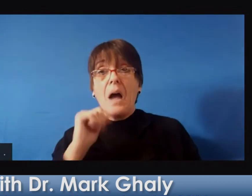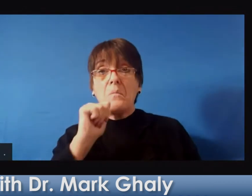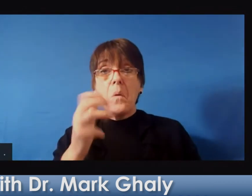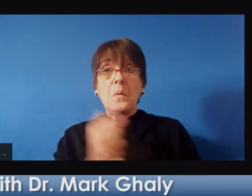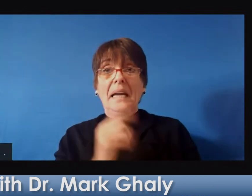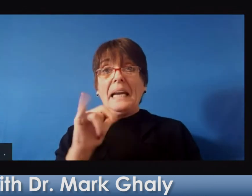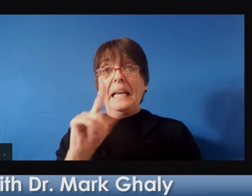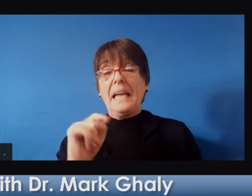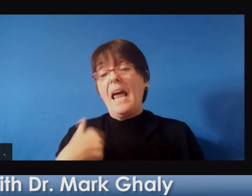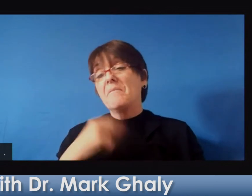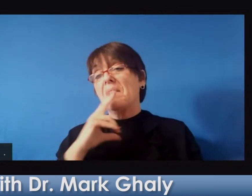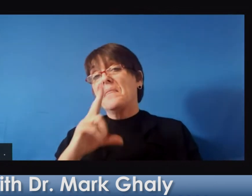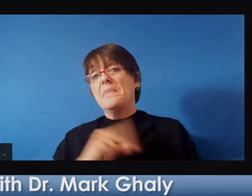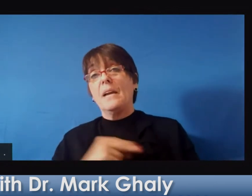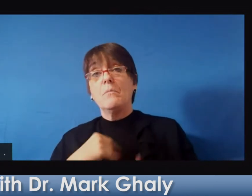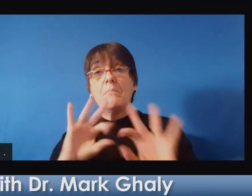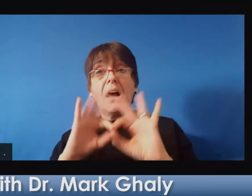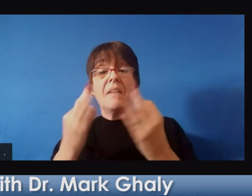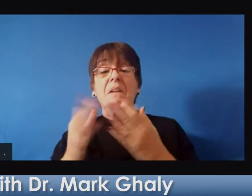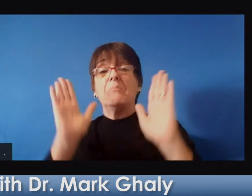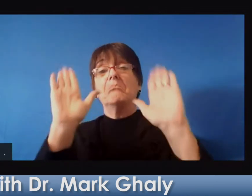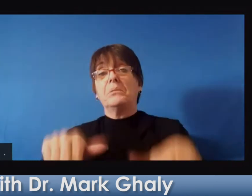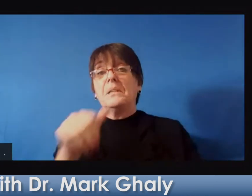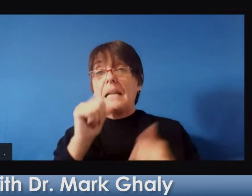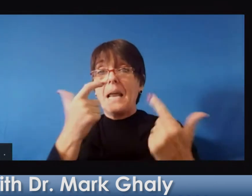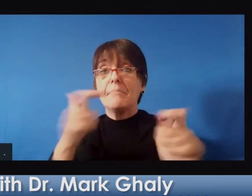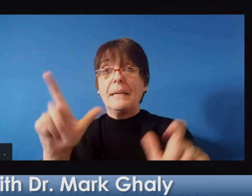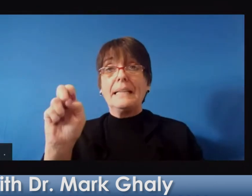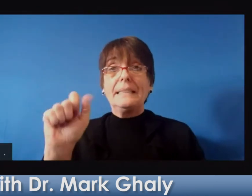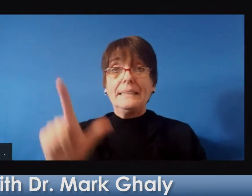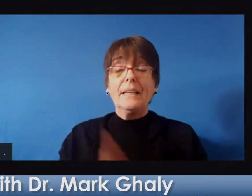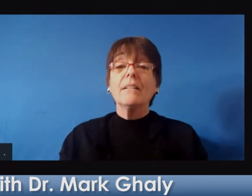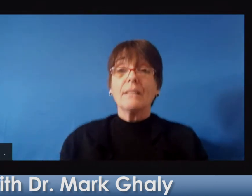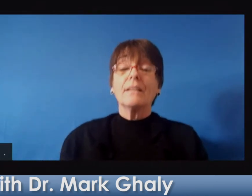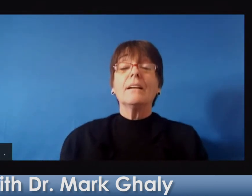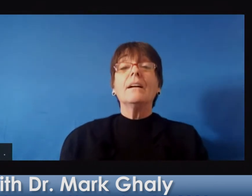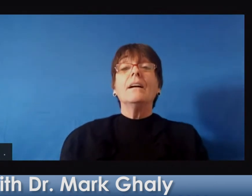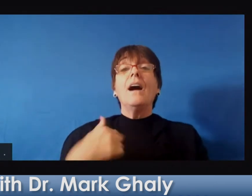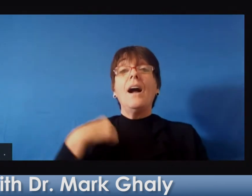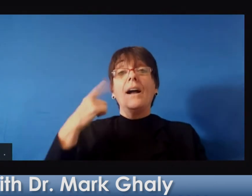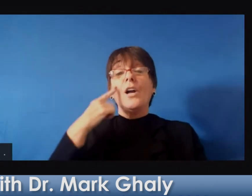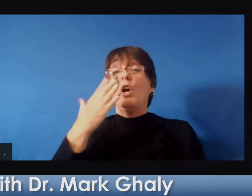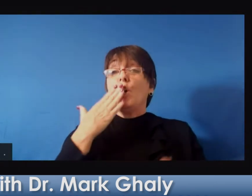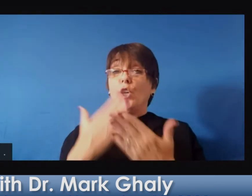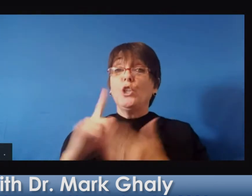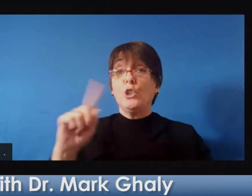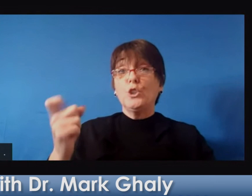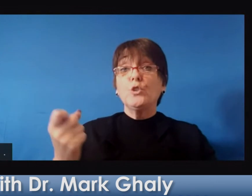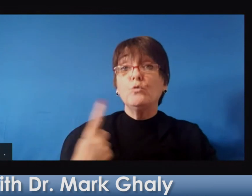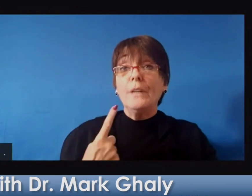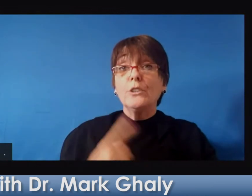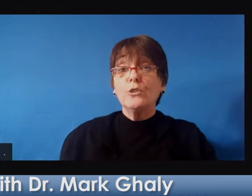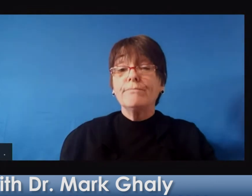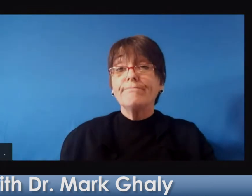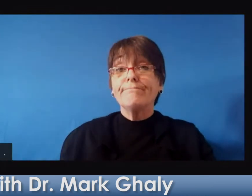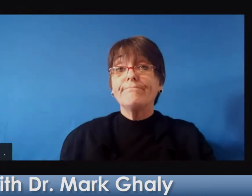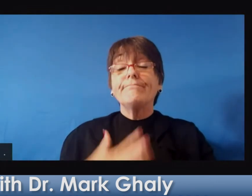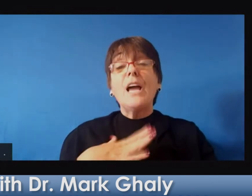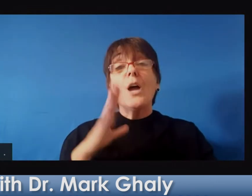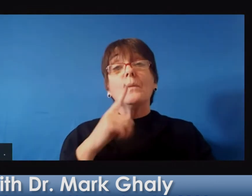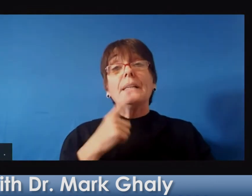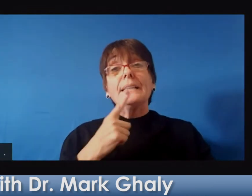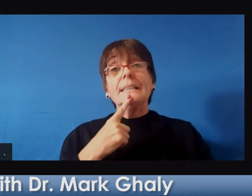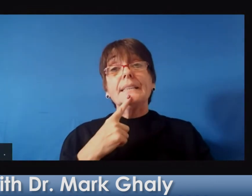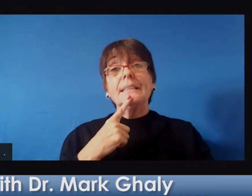having Thanksgiving with family wouldn't be that bad. Yeah, I think really excellent question. And I'm going to say a bit